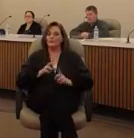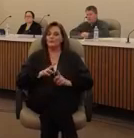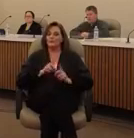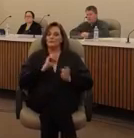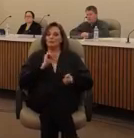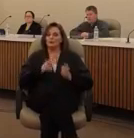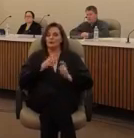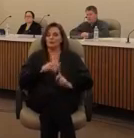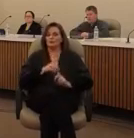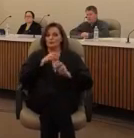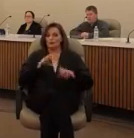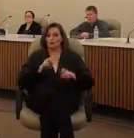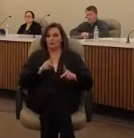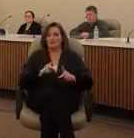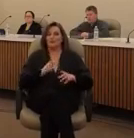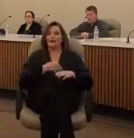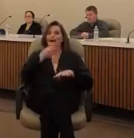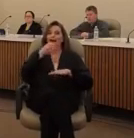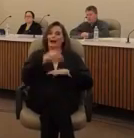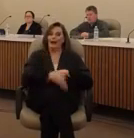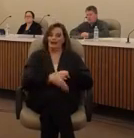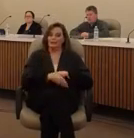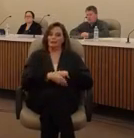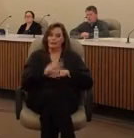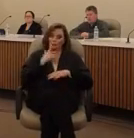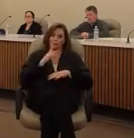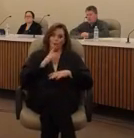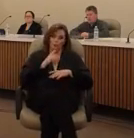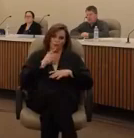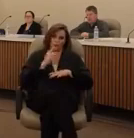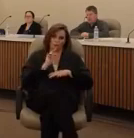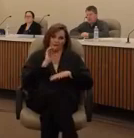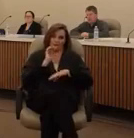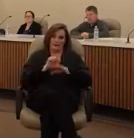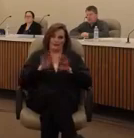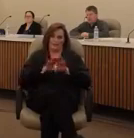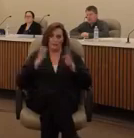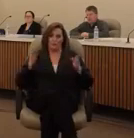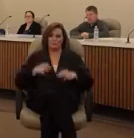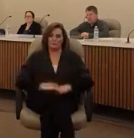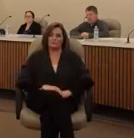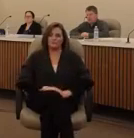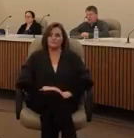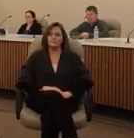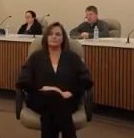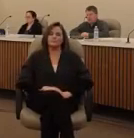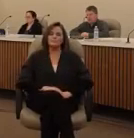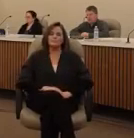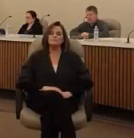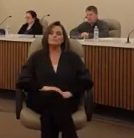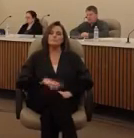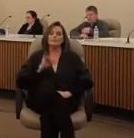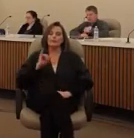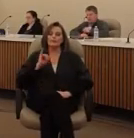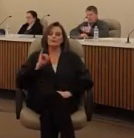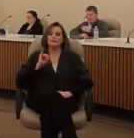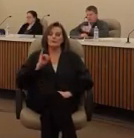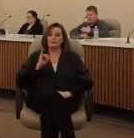the fact? Or should we put something conditionally in it now that says if there are a